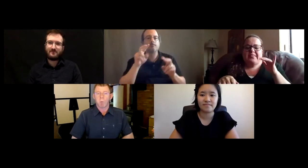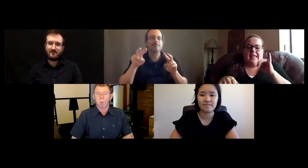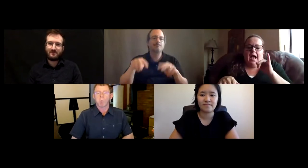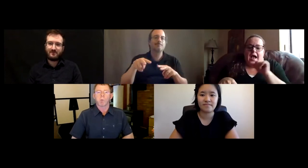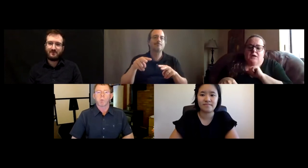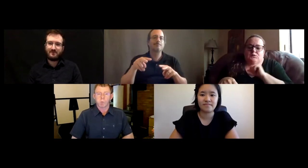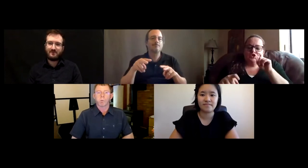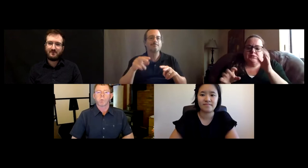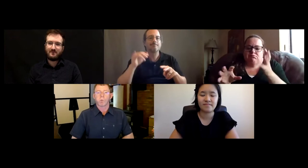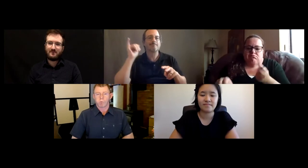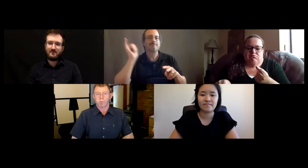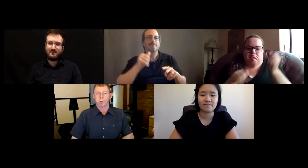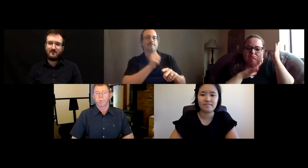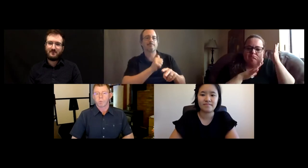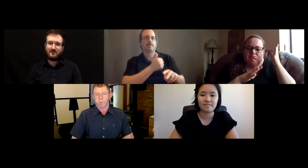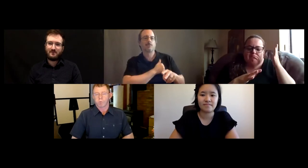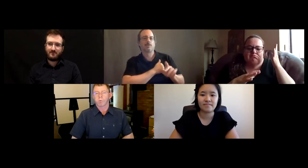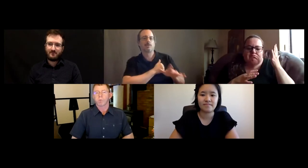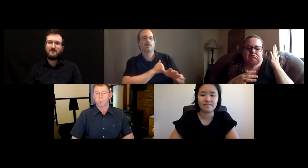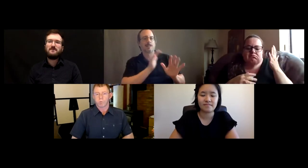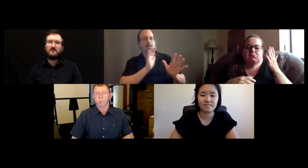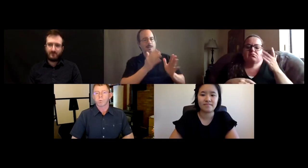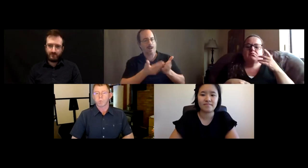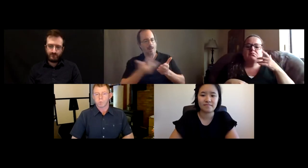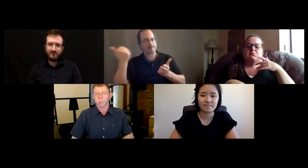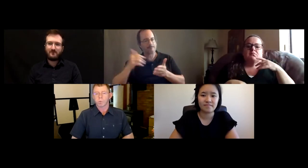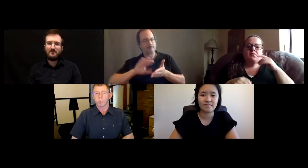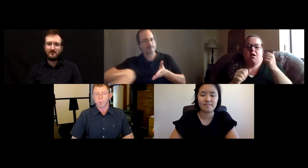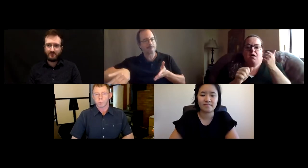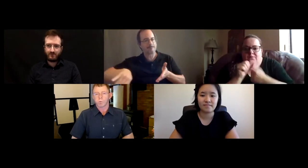a hospital, you're automatically looked down upon.